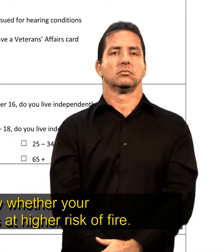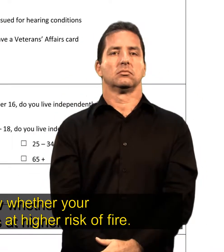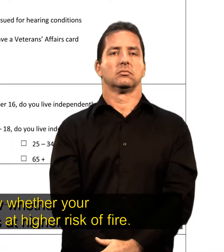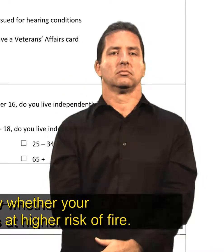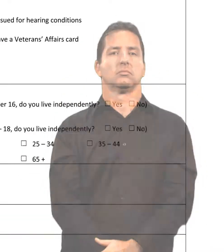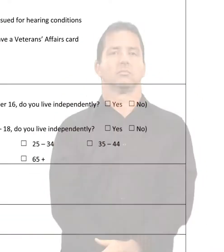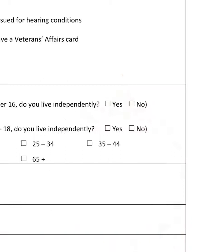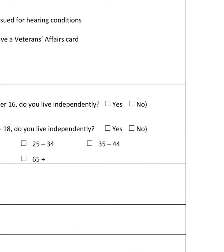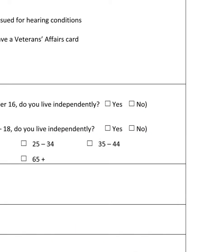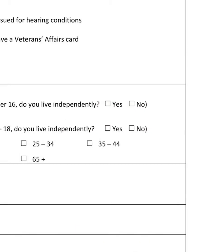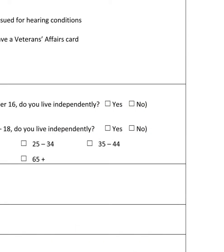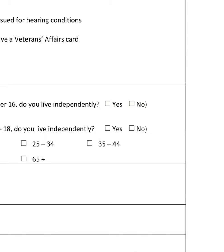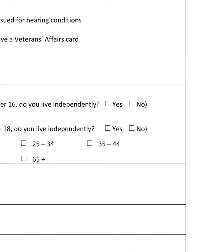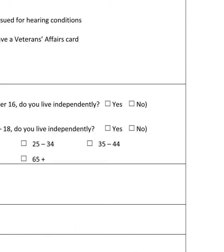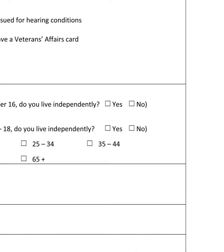of fire.